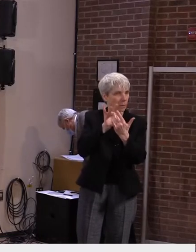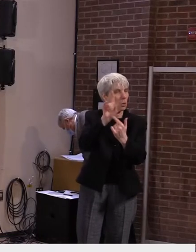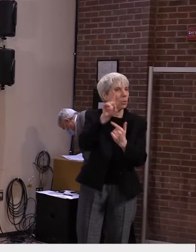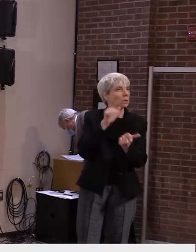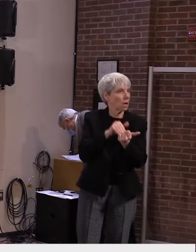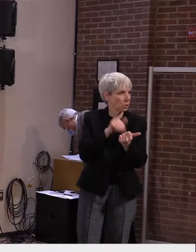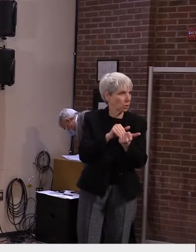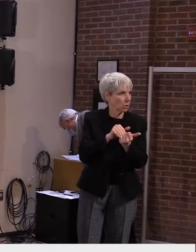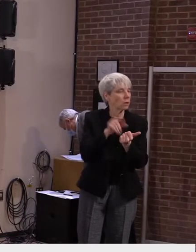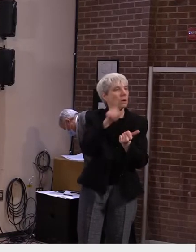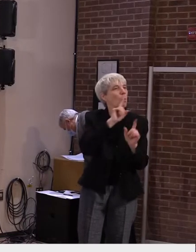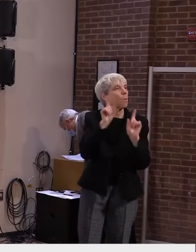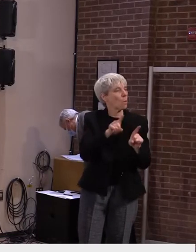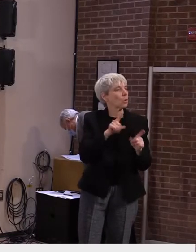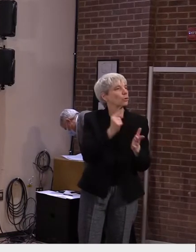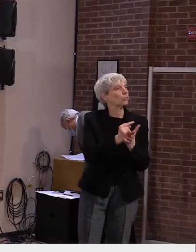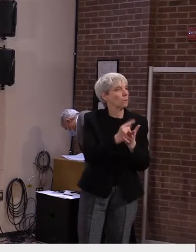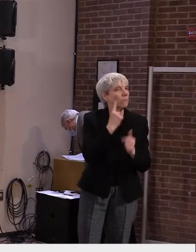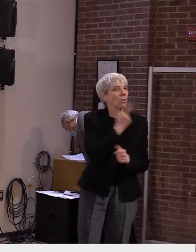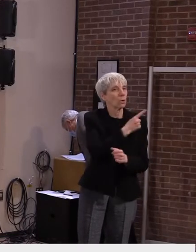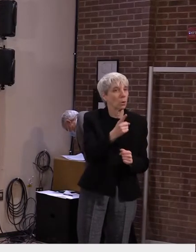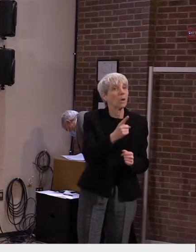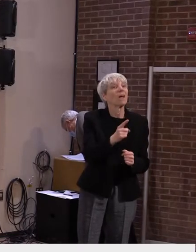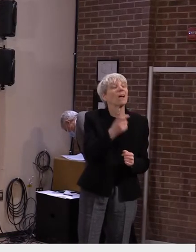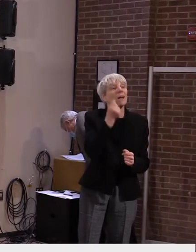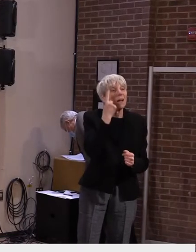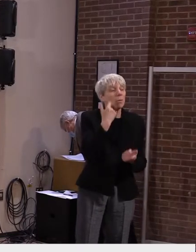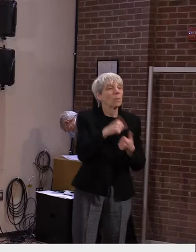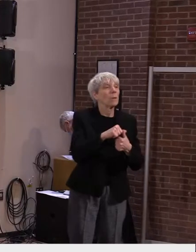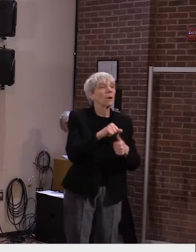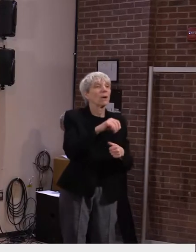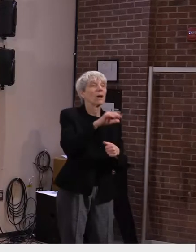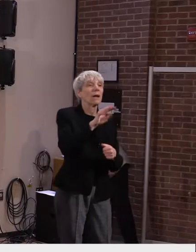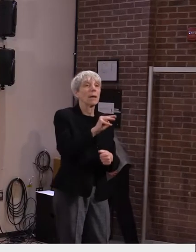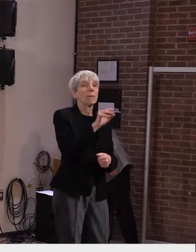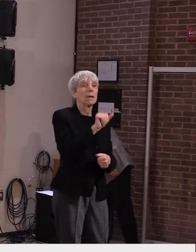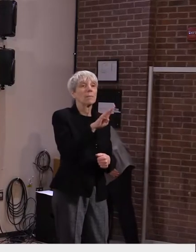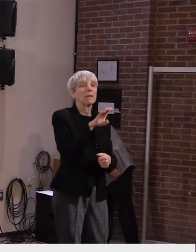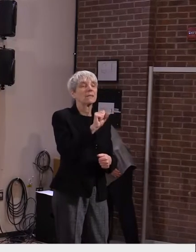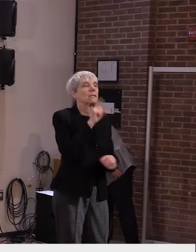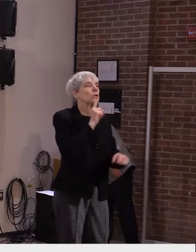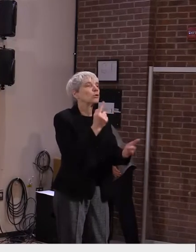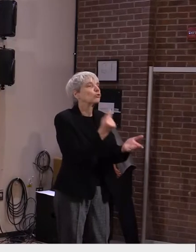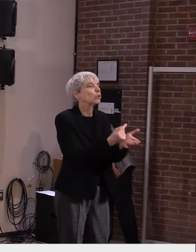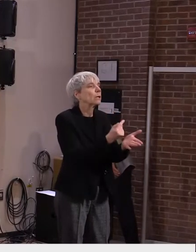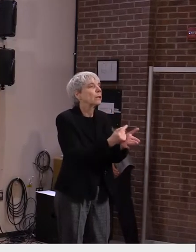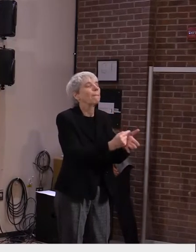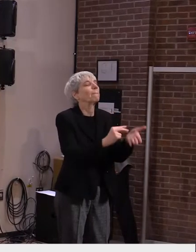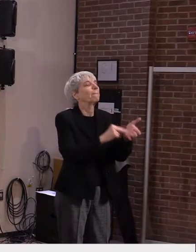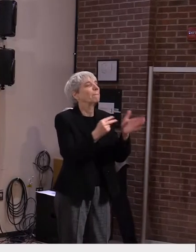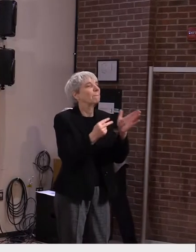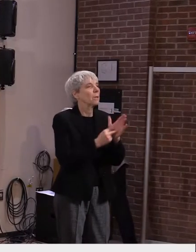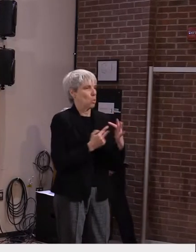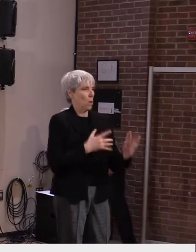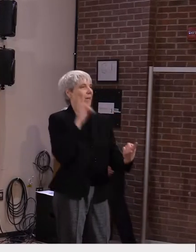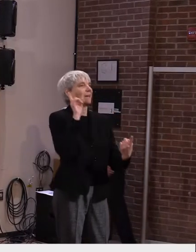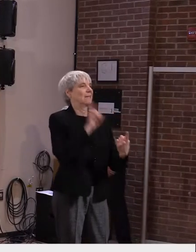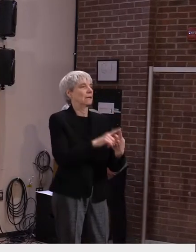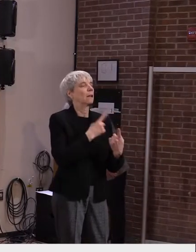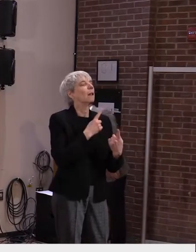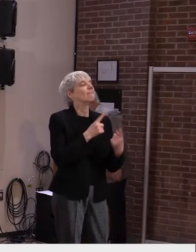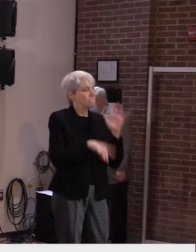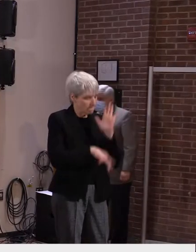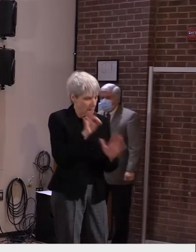the treatment. It is a treatment, so unlike the vaccines that we're doing all around the state, it's a treatment, so